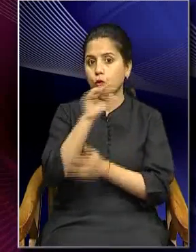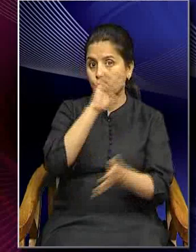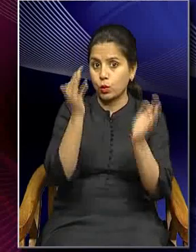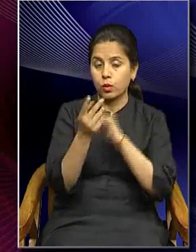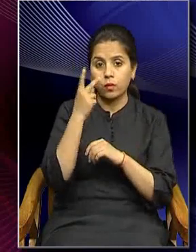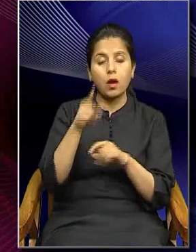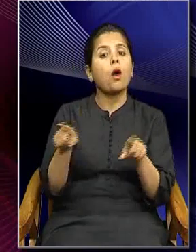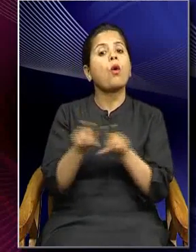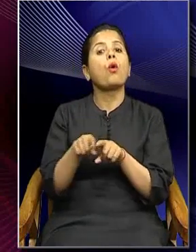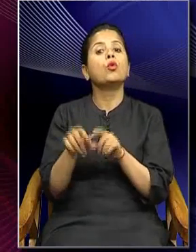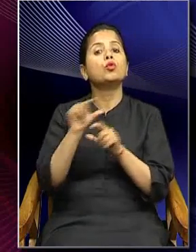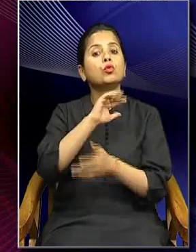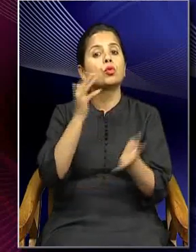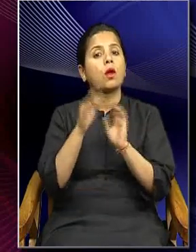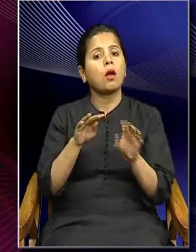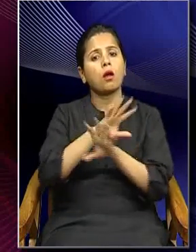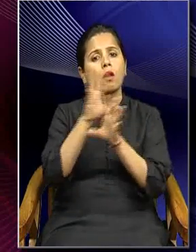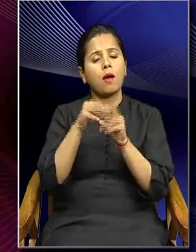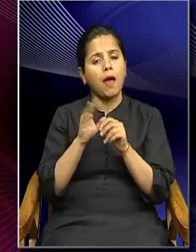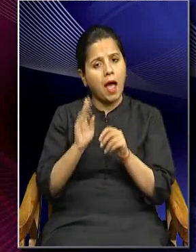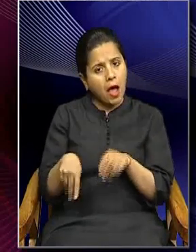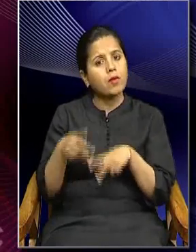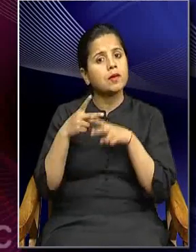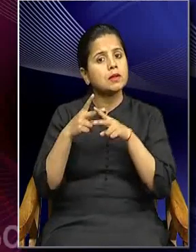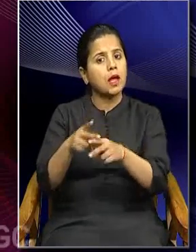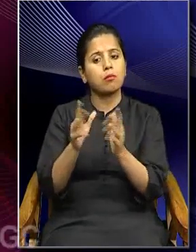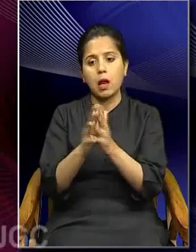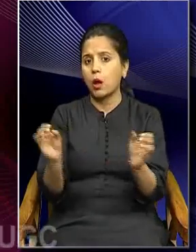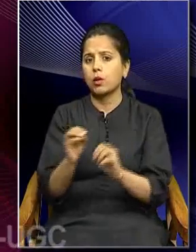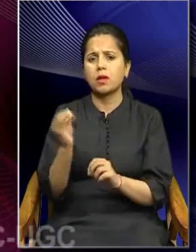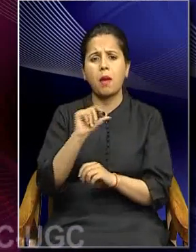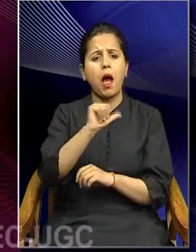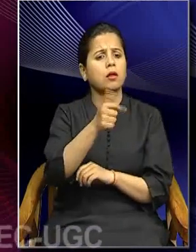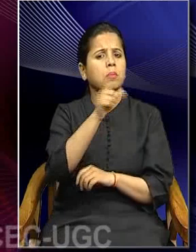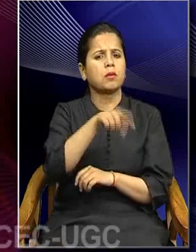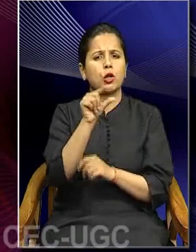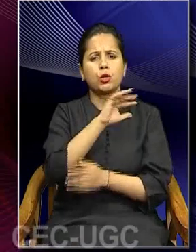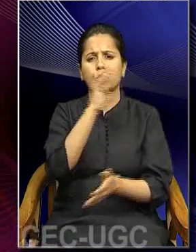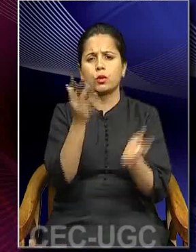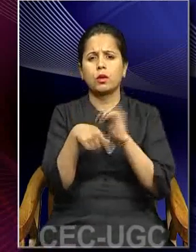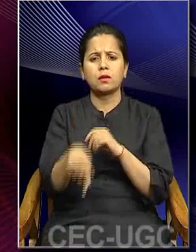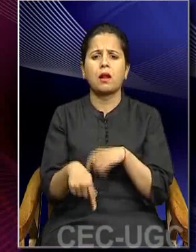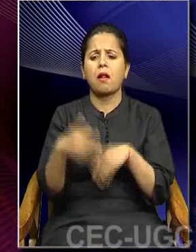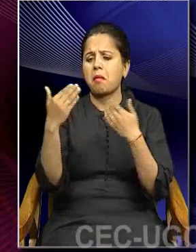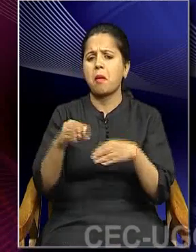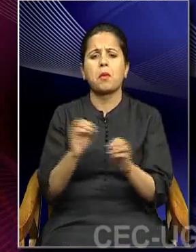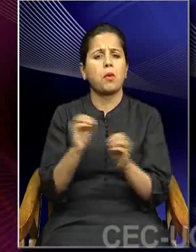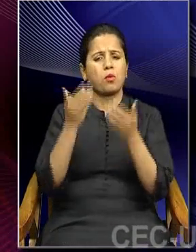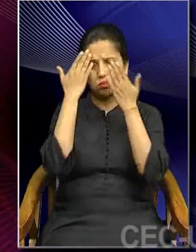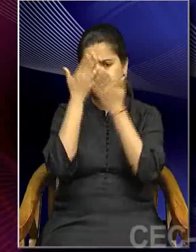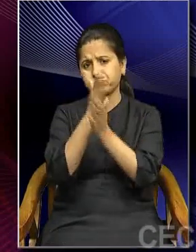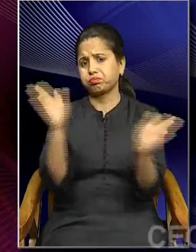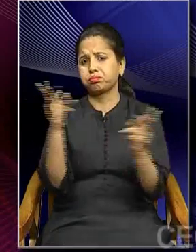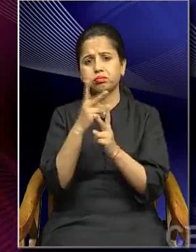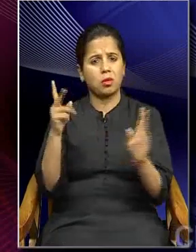are also all-pervasive entities. Others say that universals are unlimited in the scope of their